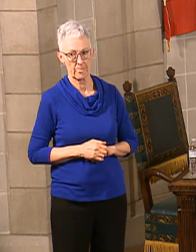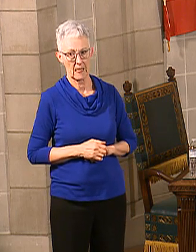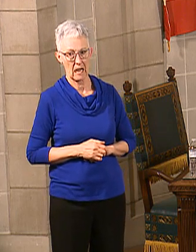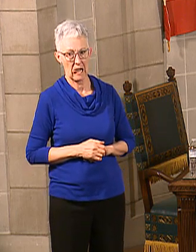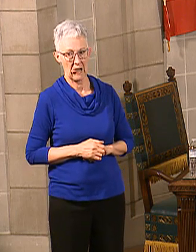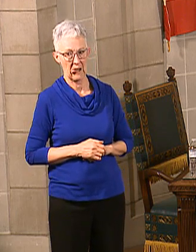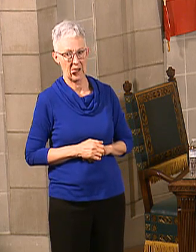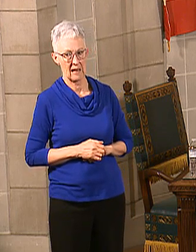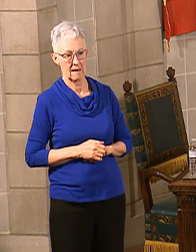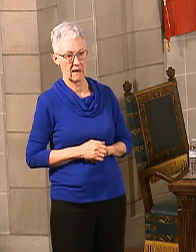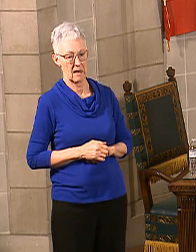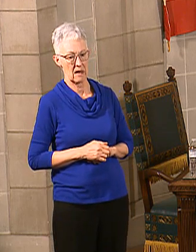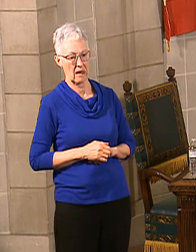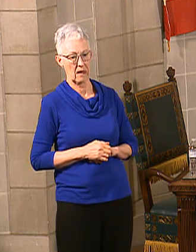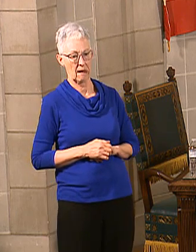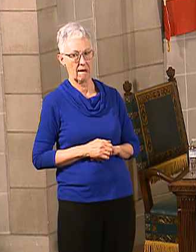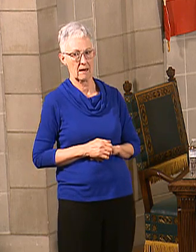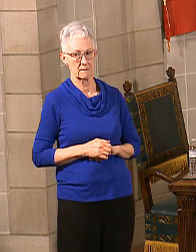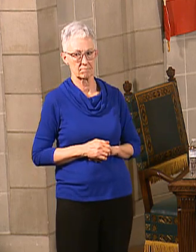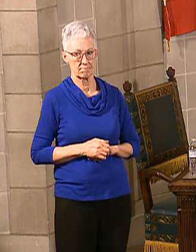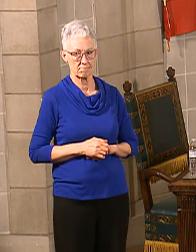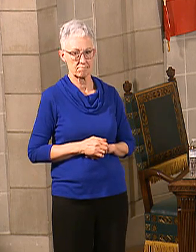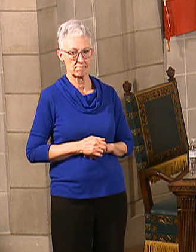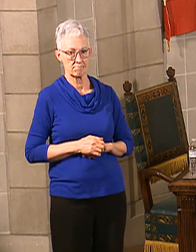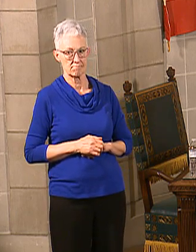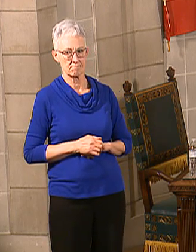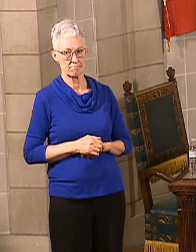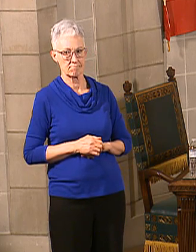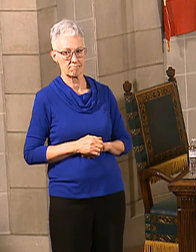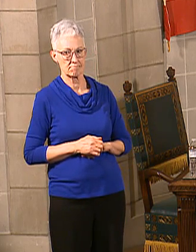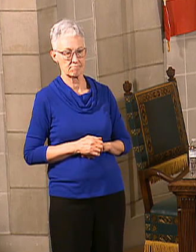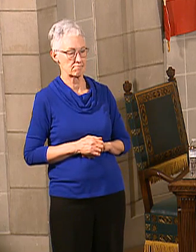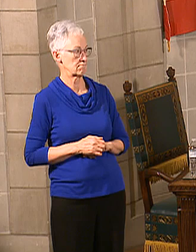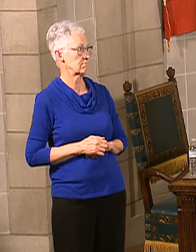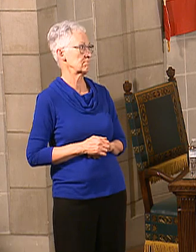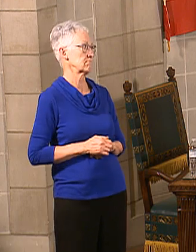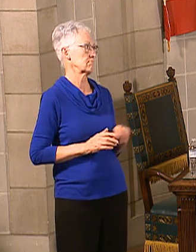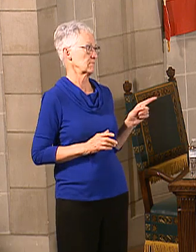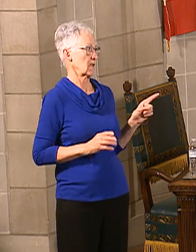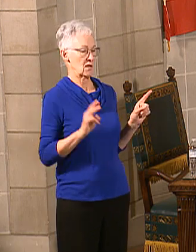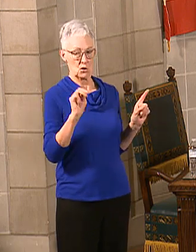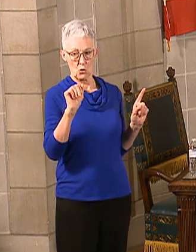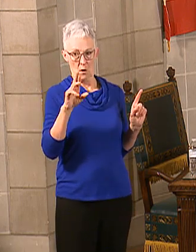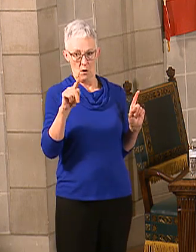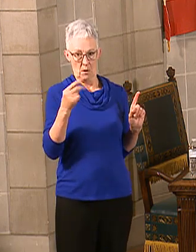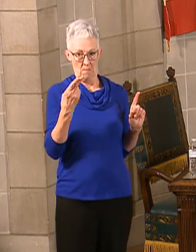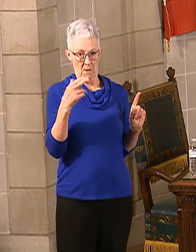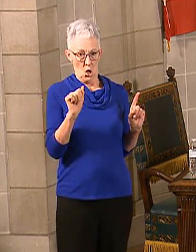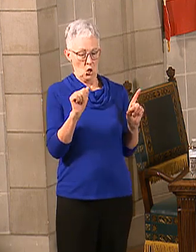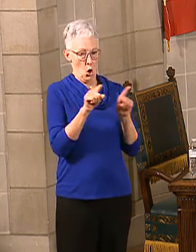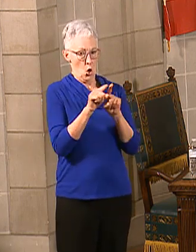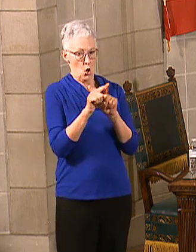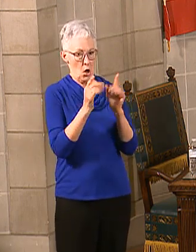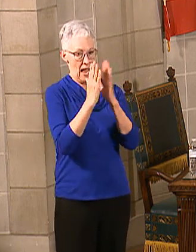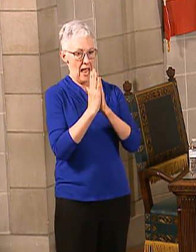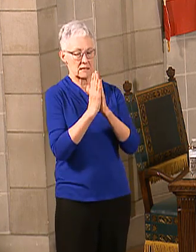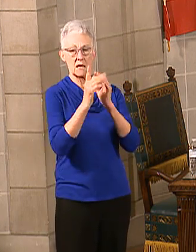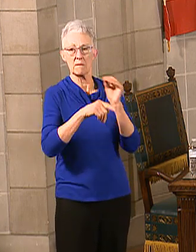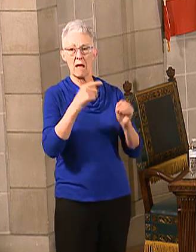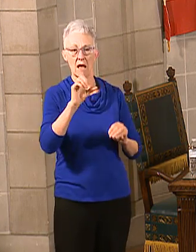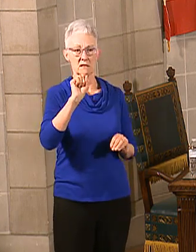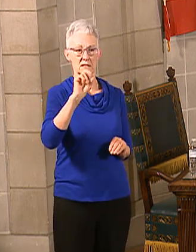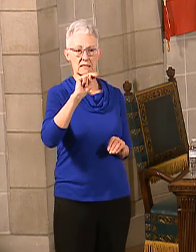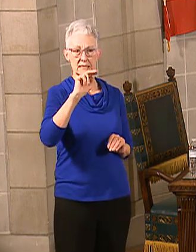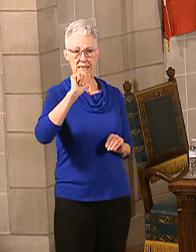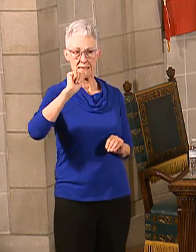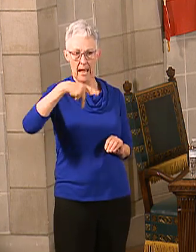SNAP waivers for emergency allotments that are available. So Martha's also asking a question with regard to the SNAP waivers. Are we applying for